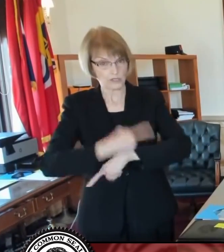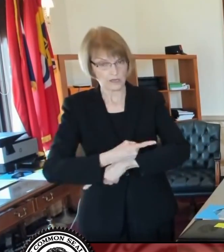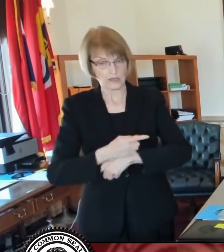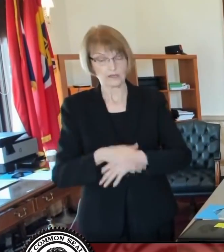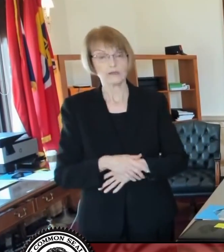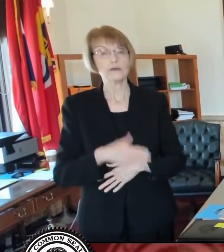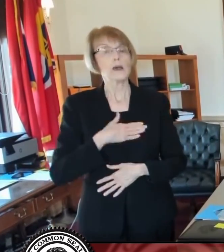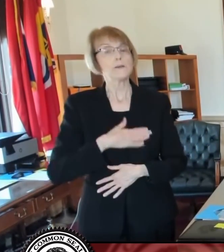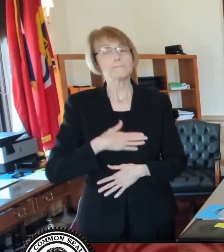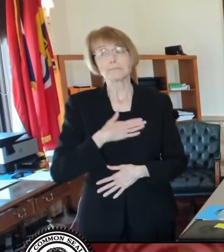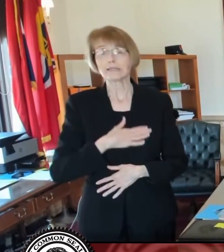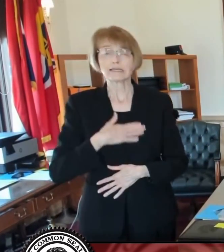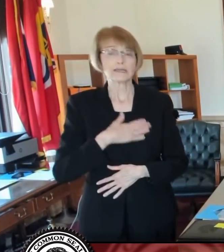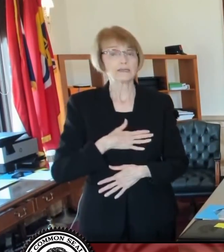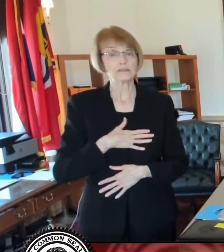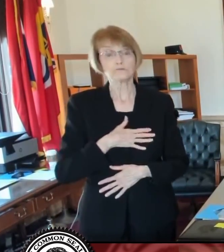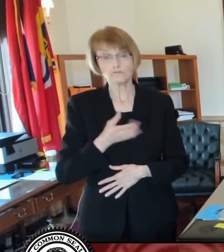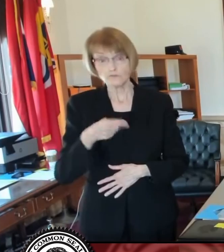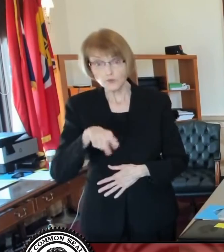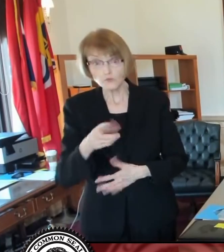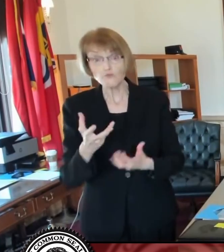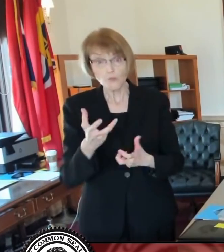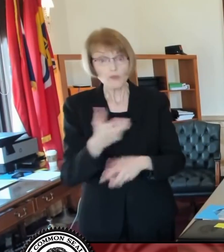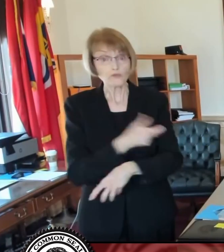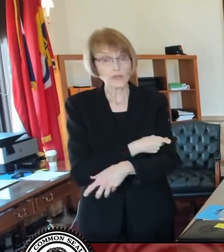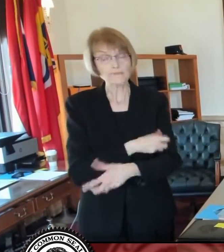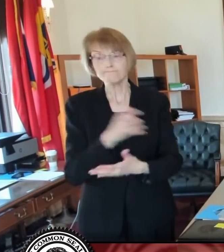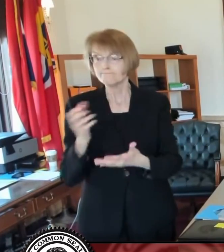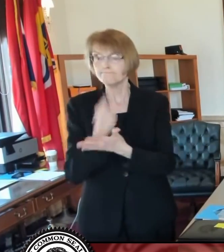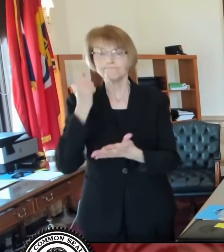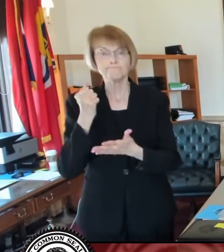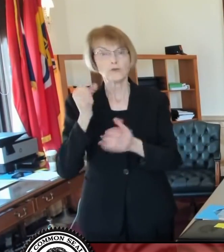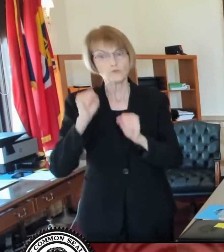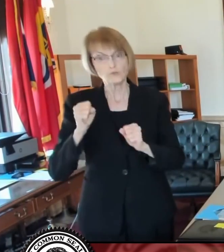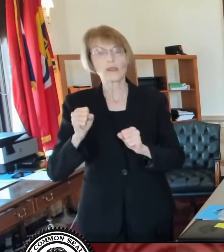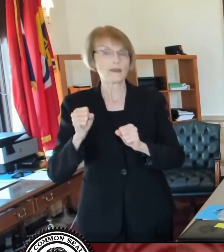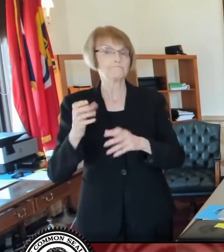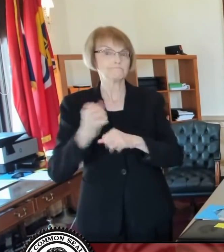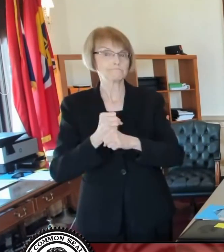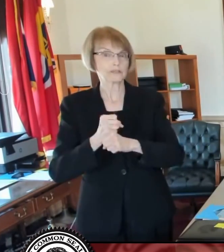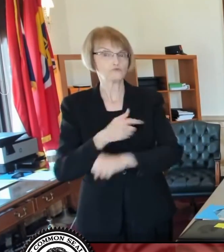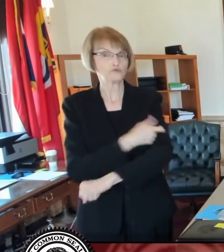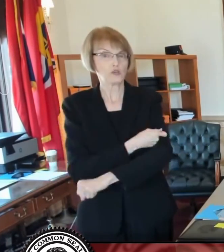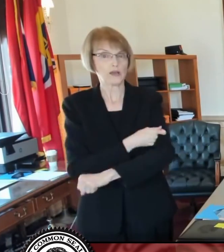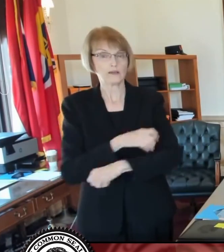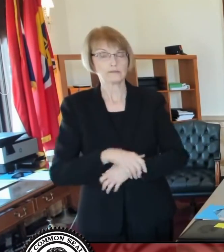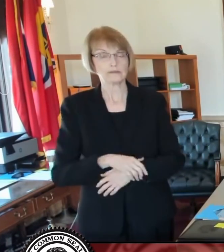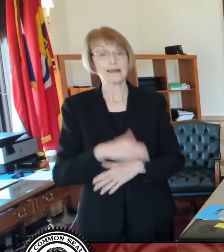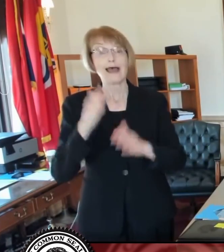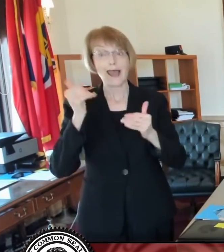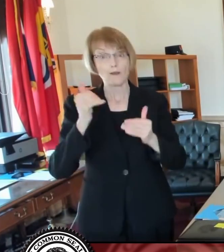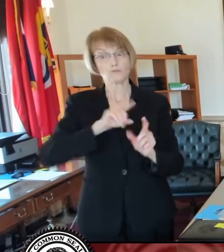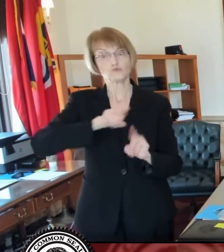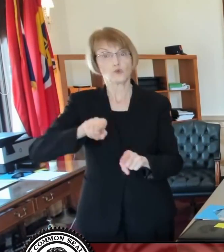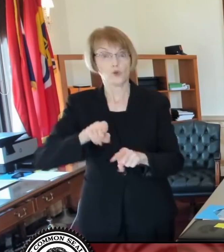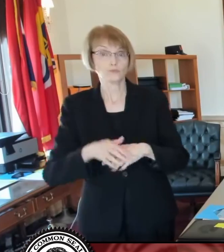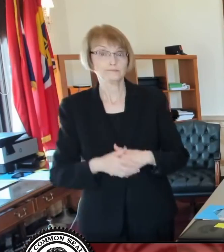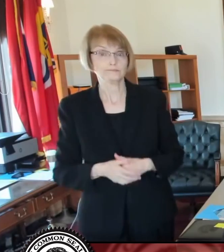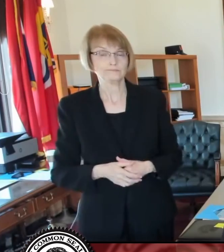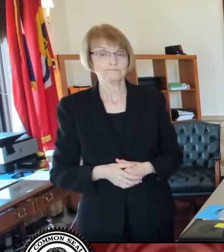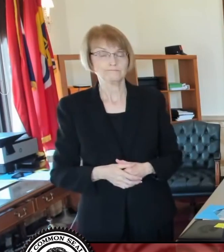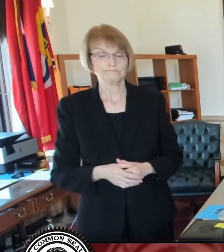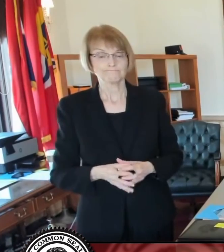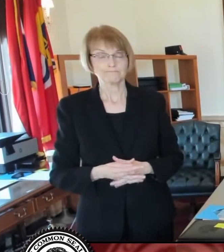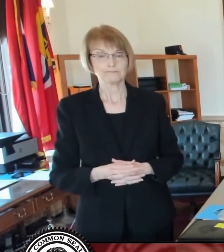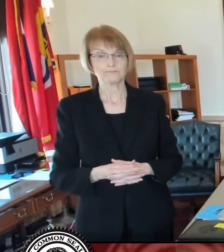Everybody who wants it should be able to get the shot at the Dome, and I hope you will get it.